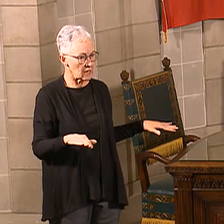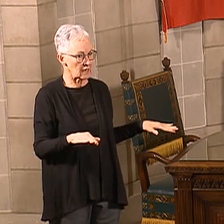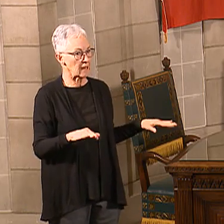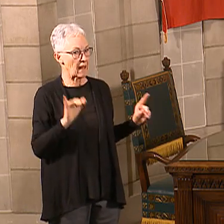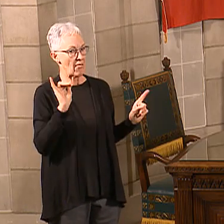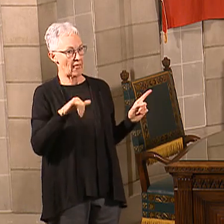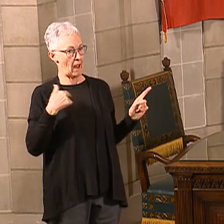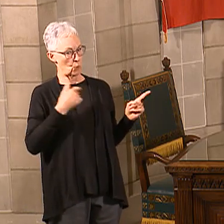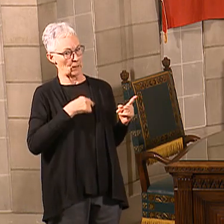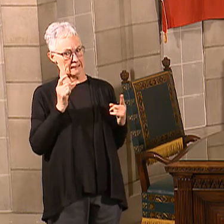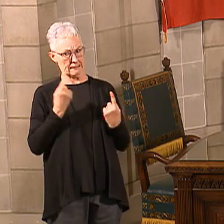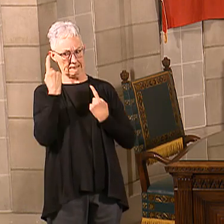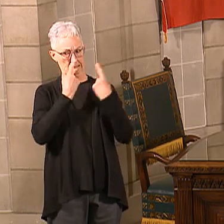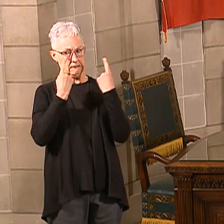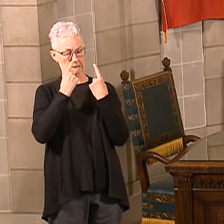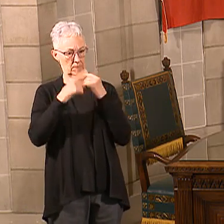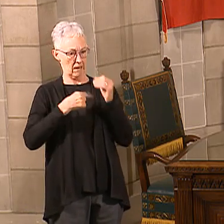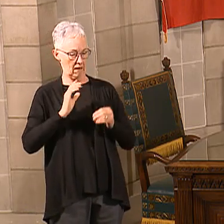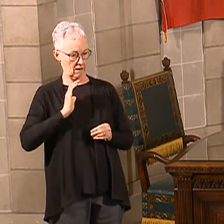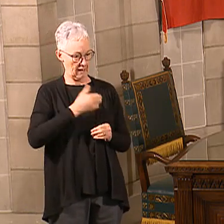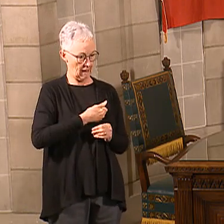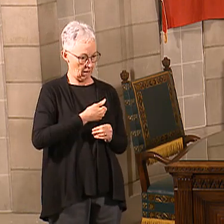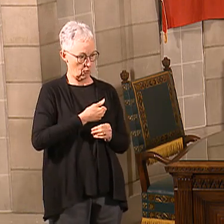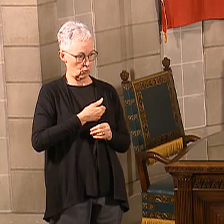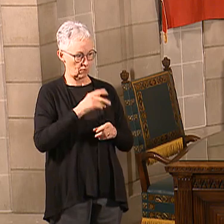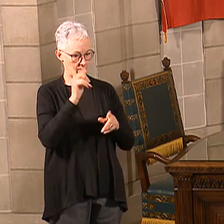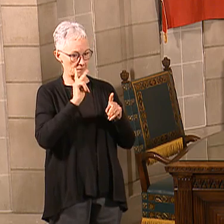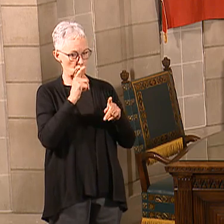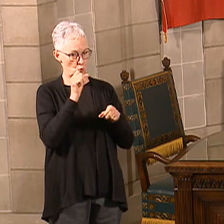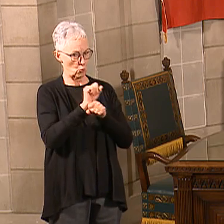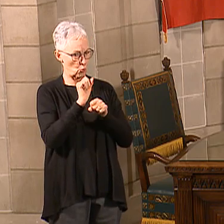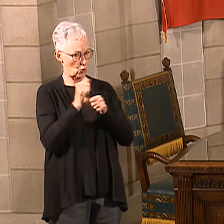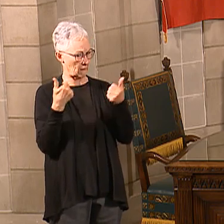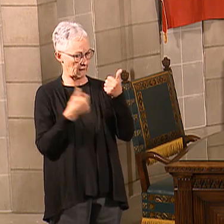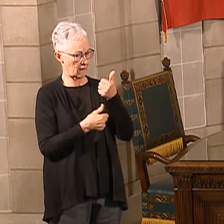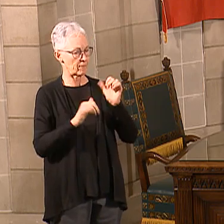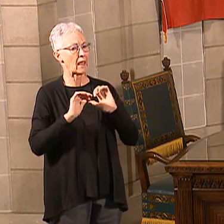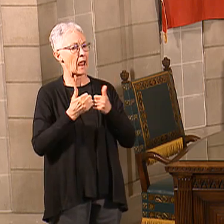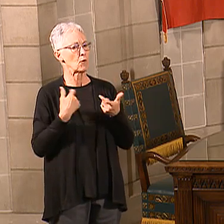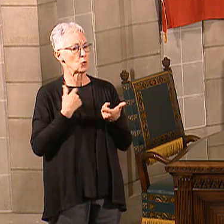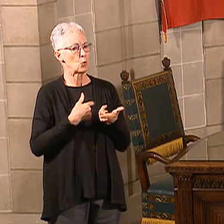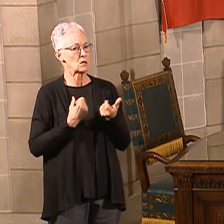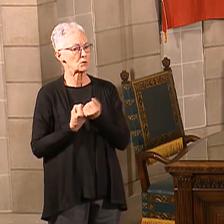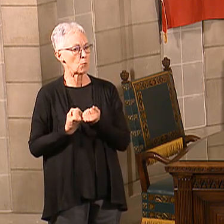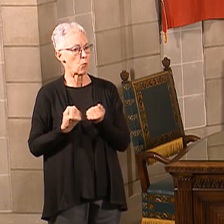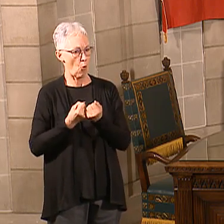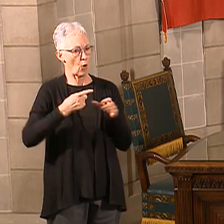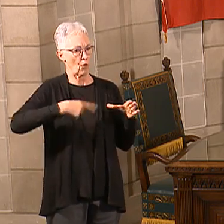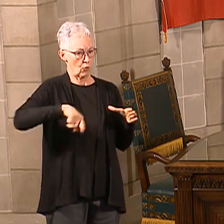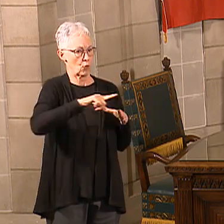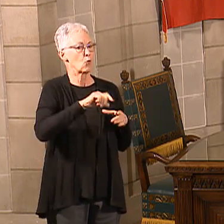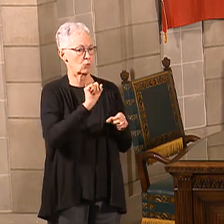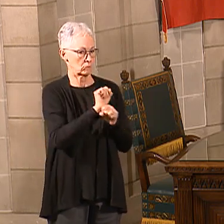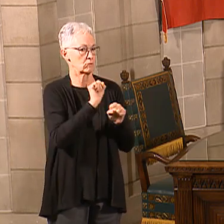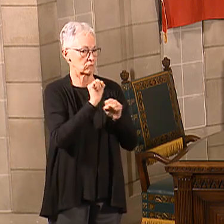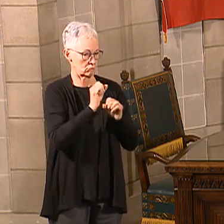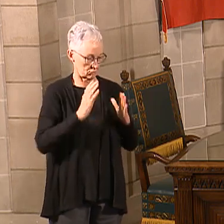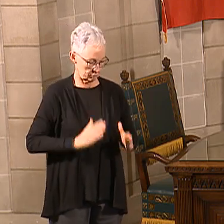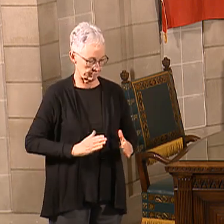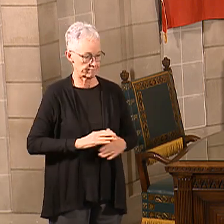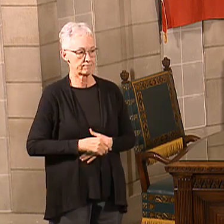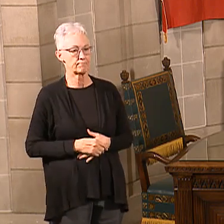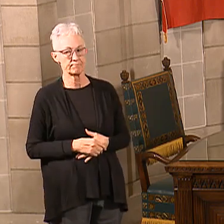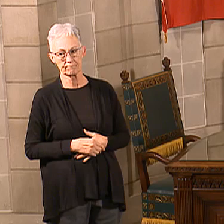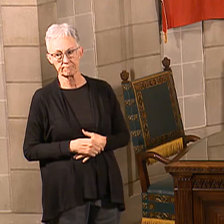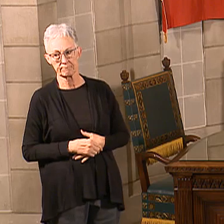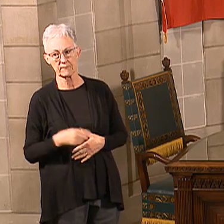mind. As an employer and under Governor Ricketts' leadership, we've made addressing those as a priority. So among the things that we've been talking to our